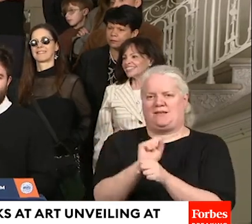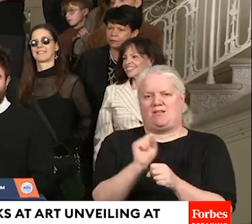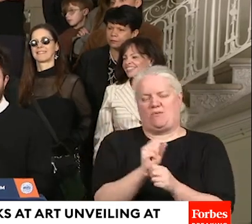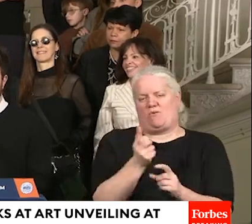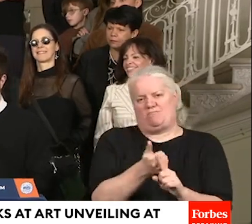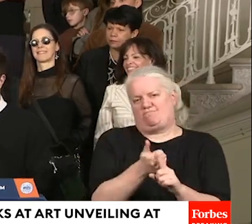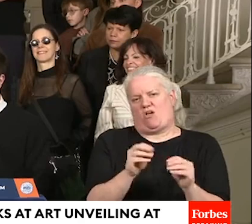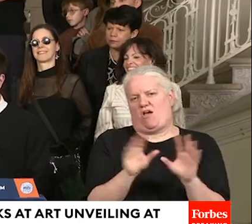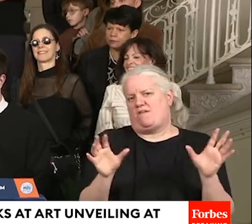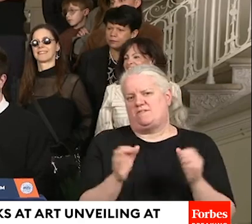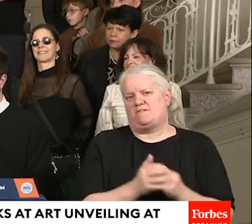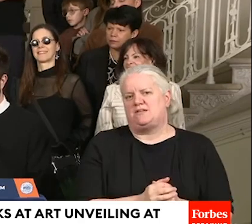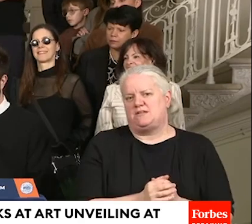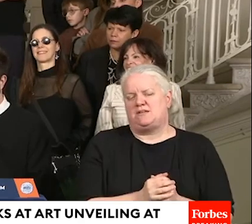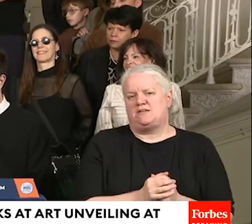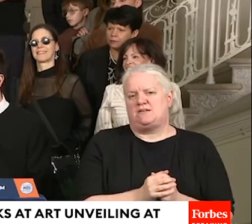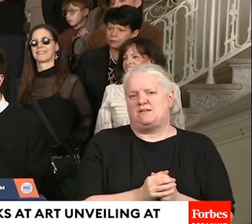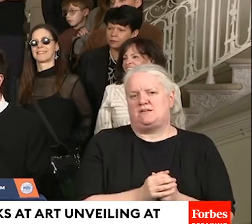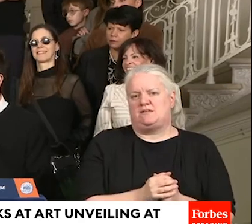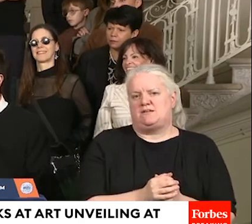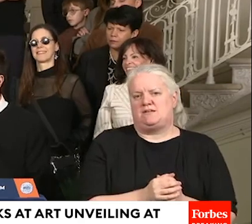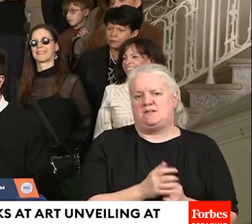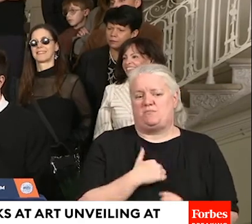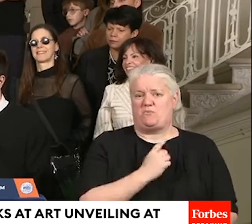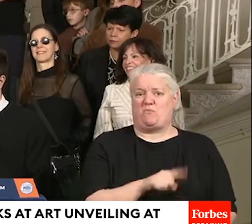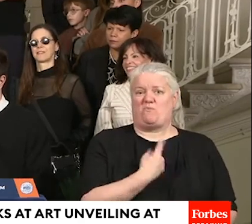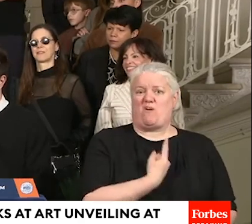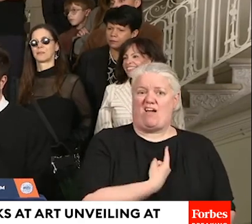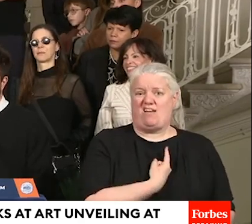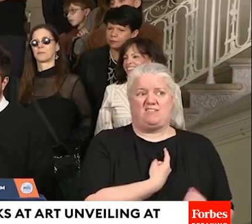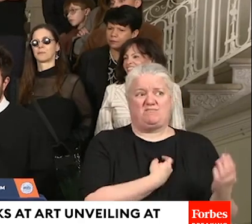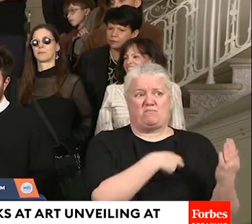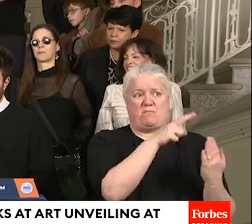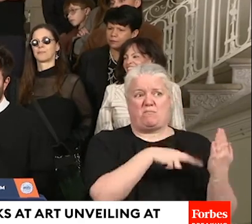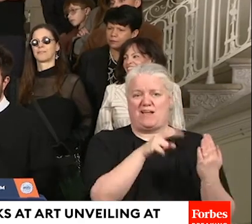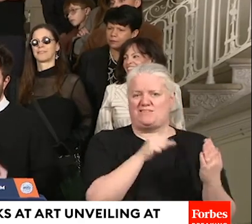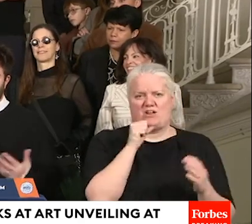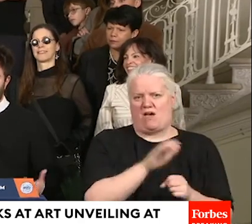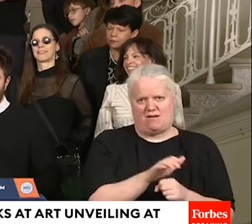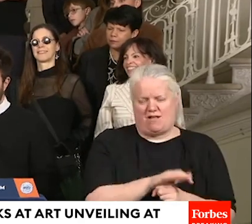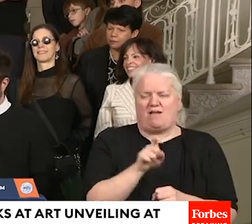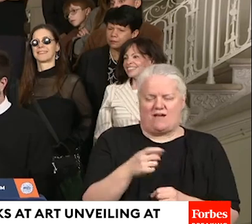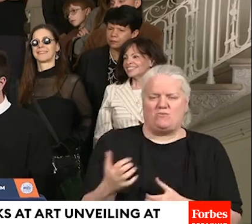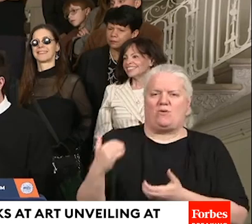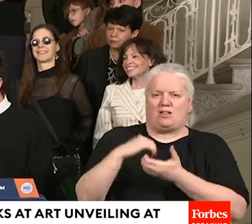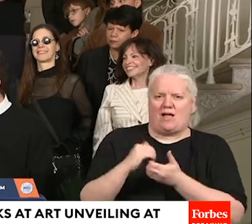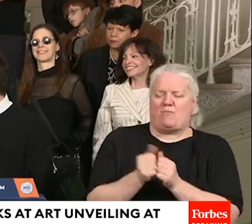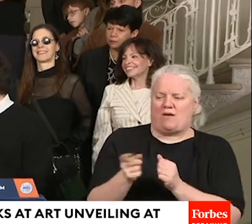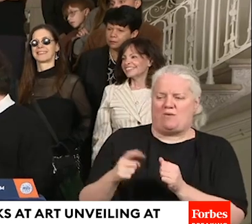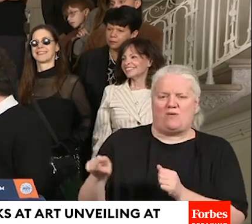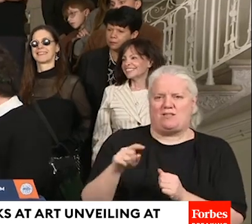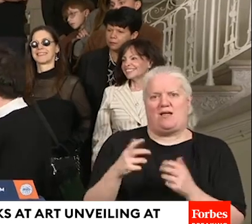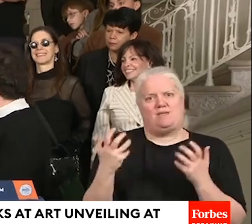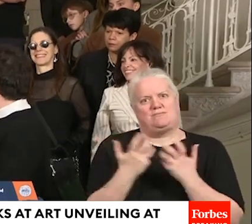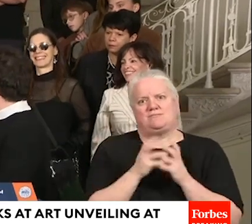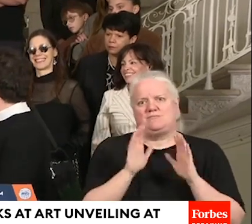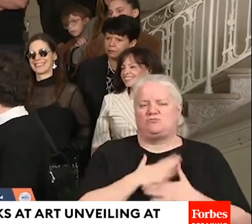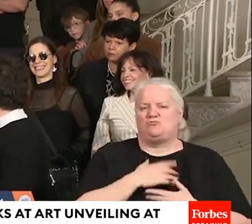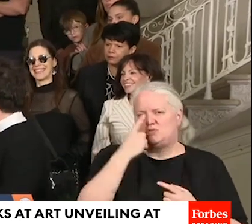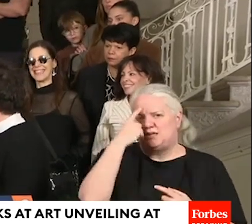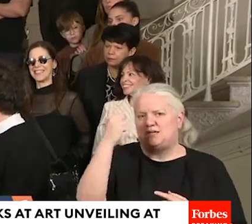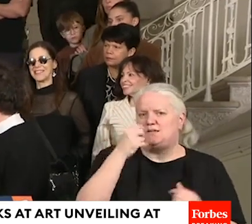them. This is a process and collaboration that I was dreaming to do. And I want to thank all